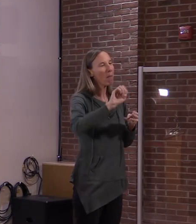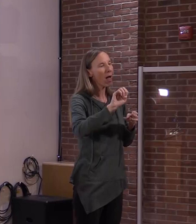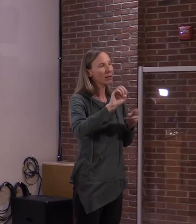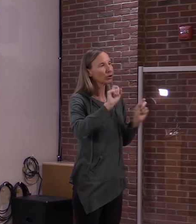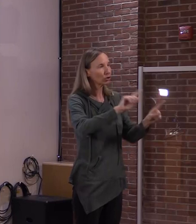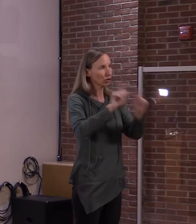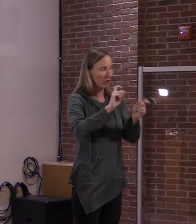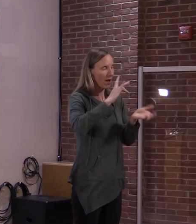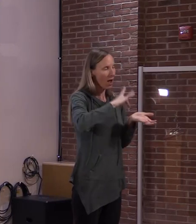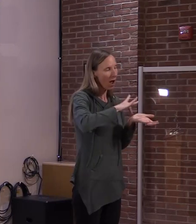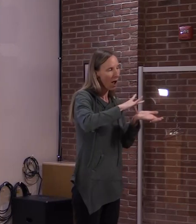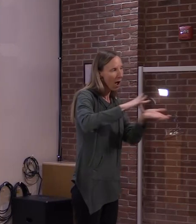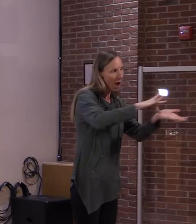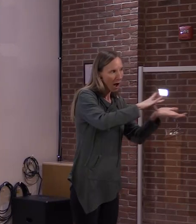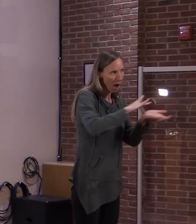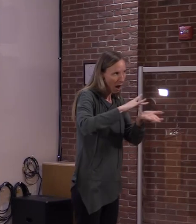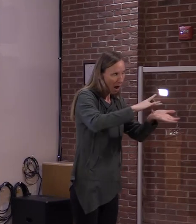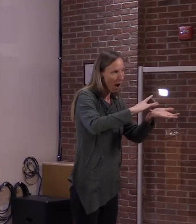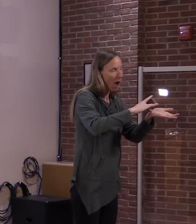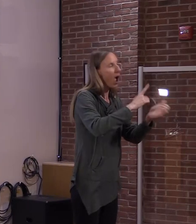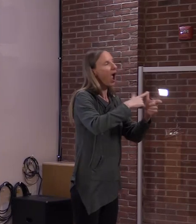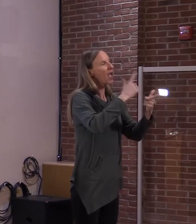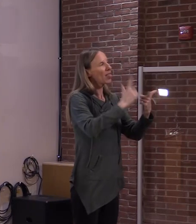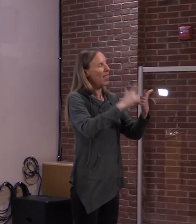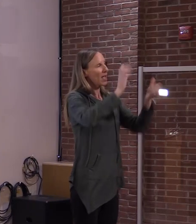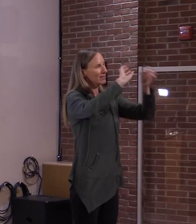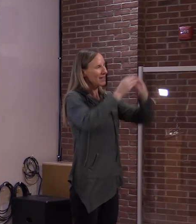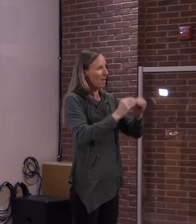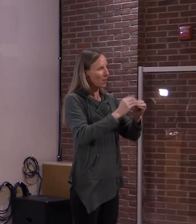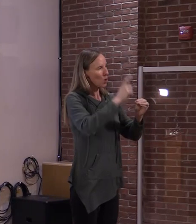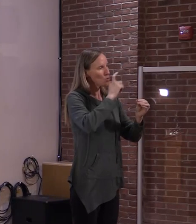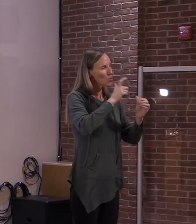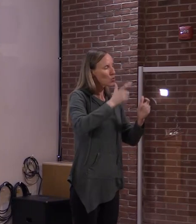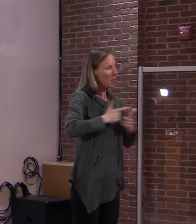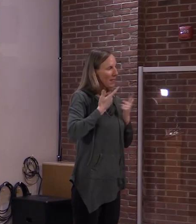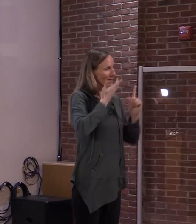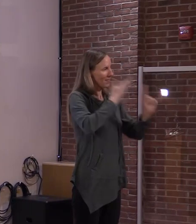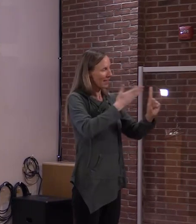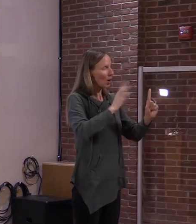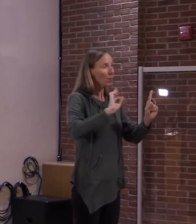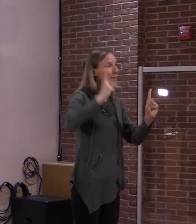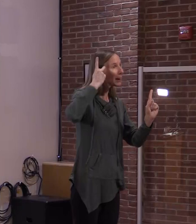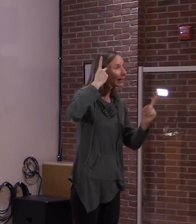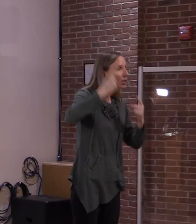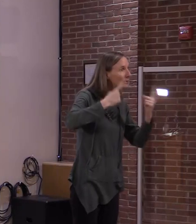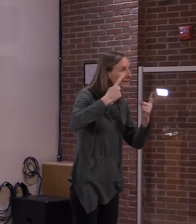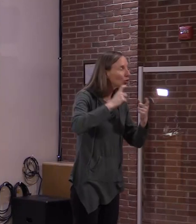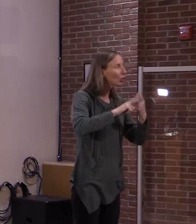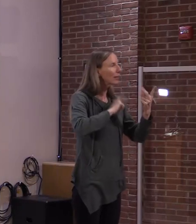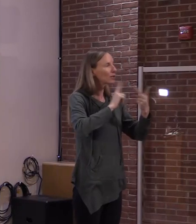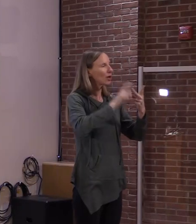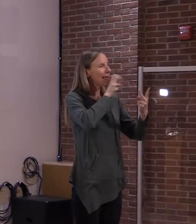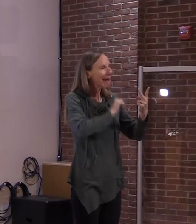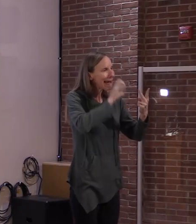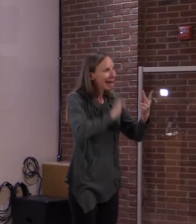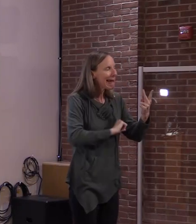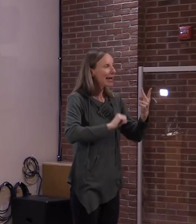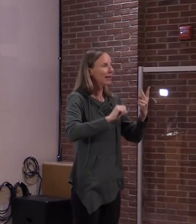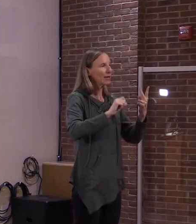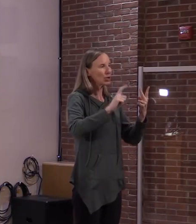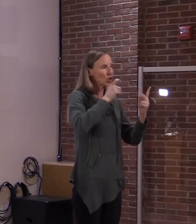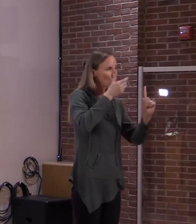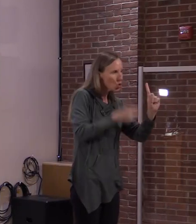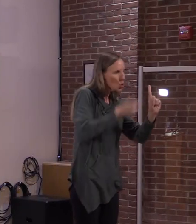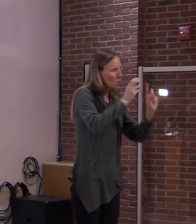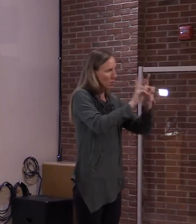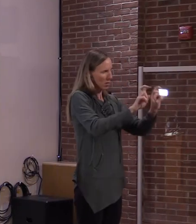sort of a demographic view on the counties. What were their political considerations? What was the demographic profile? And then